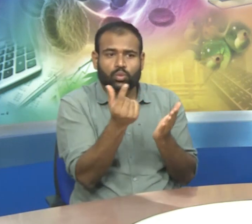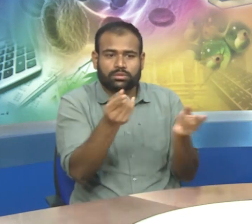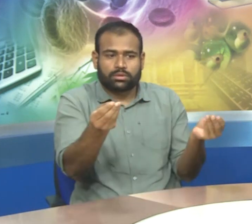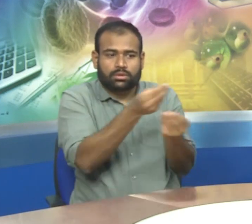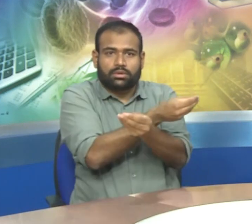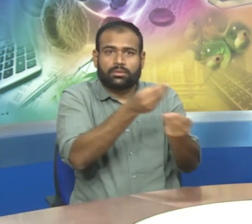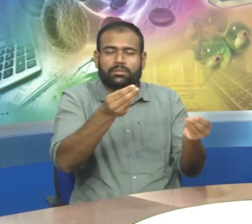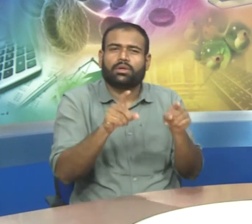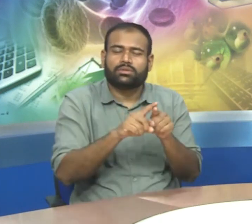interlibrary loan.